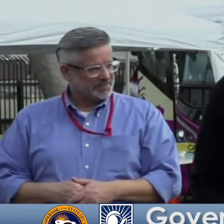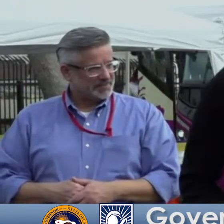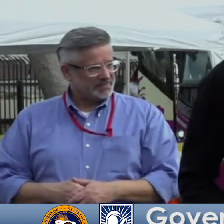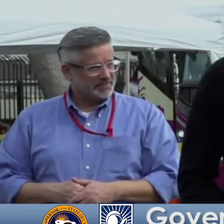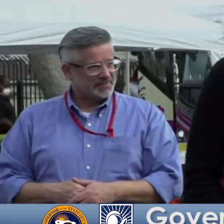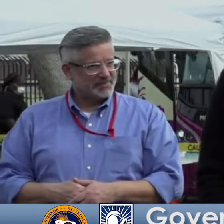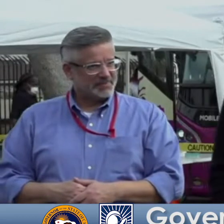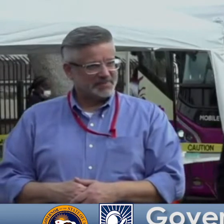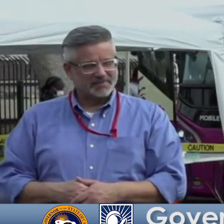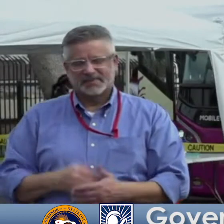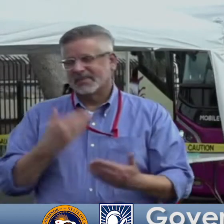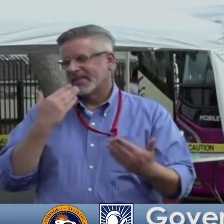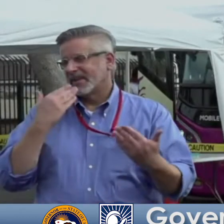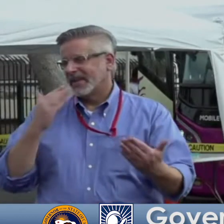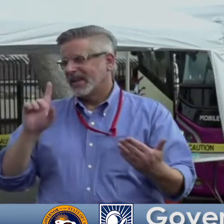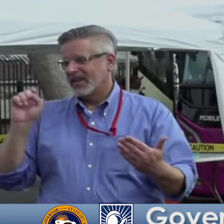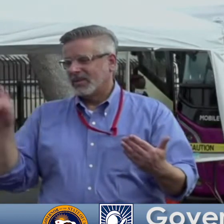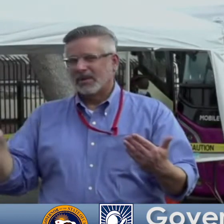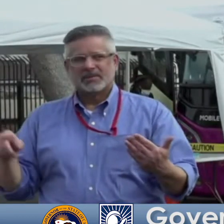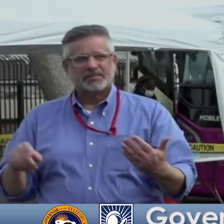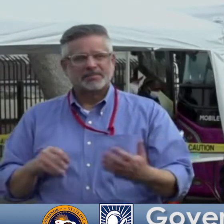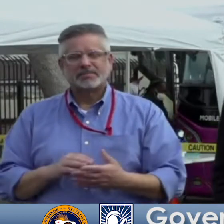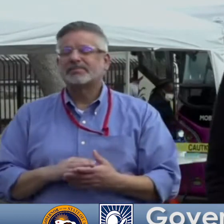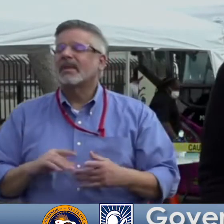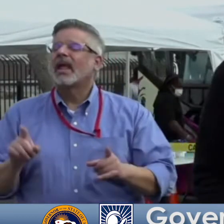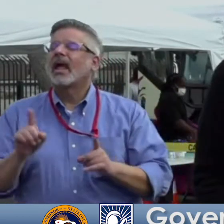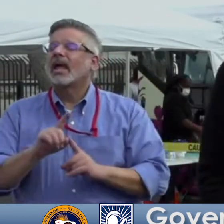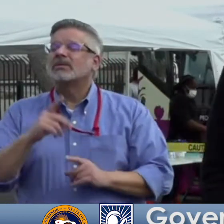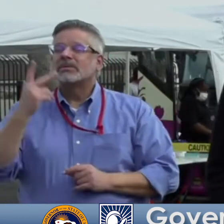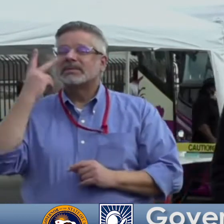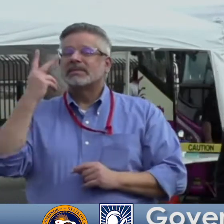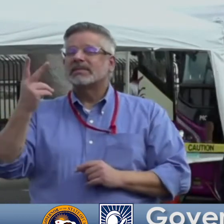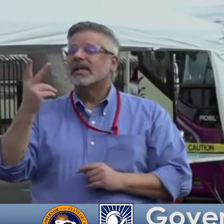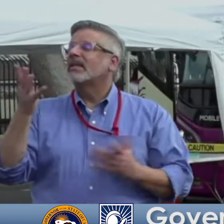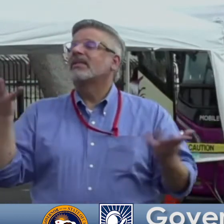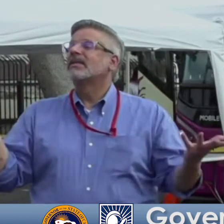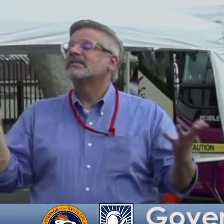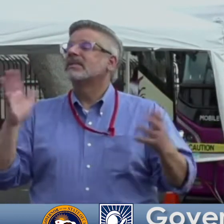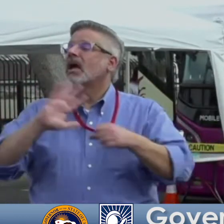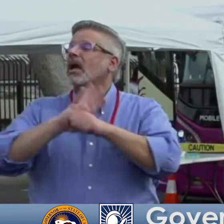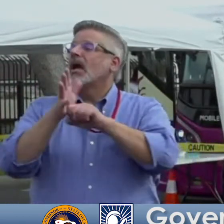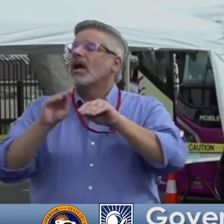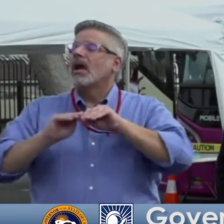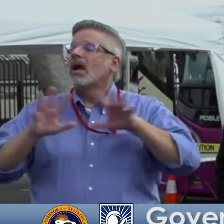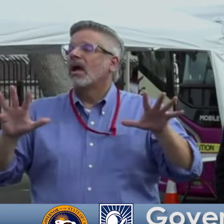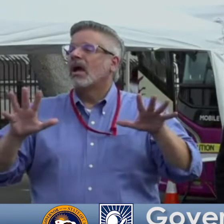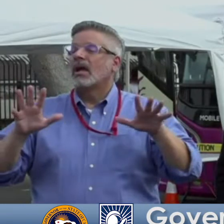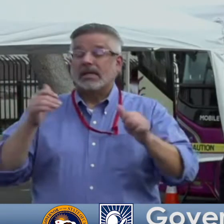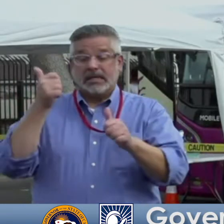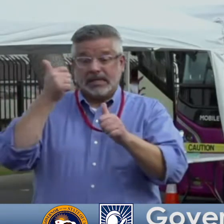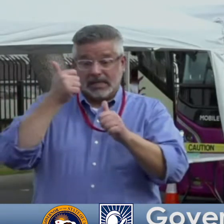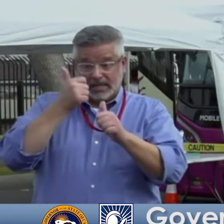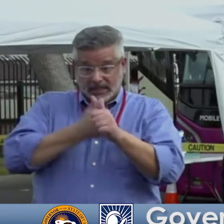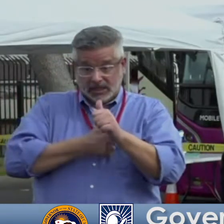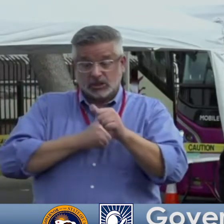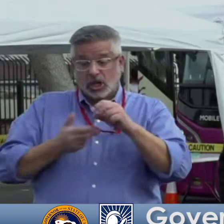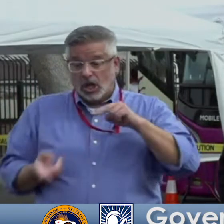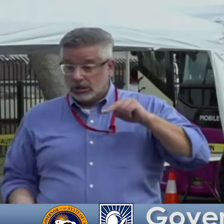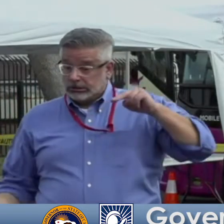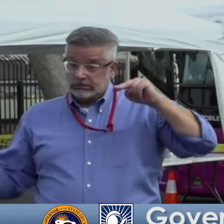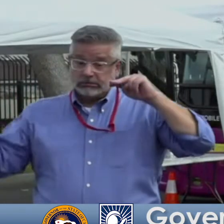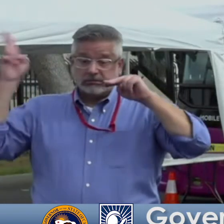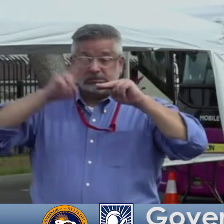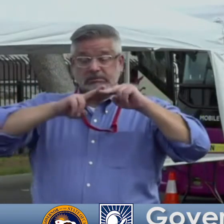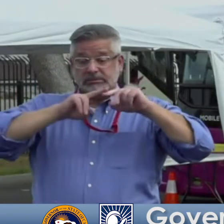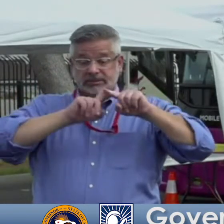Yeah, thanks for the question. And as we've seen throughout this pandemic, each wave, each surge, we handle